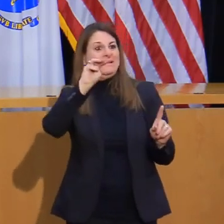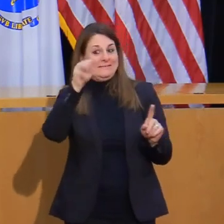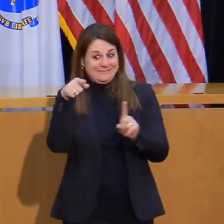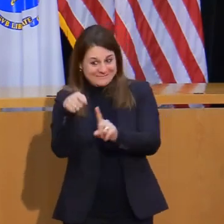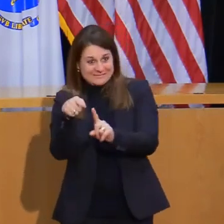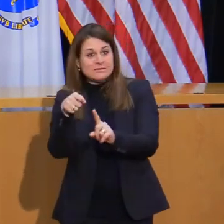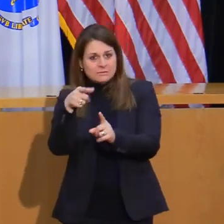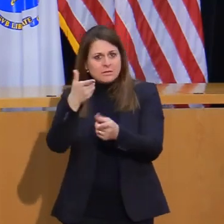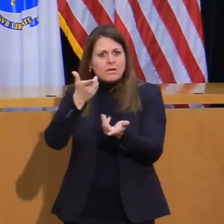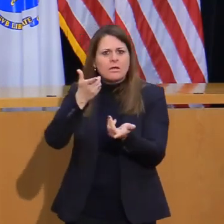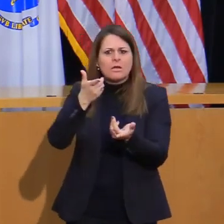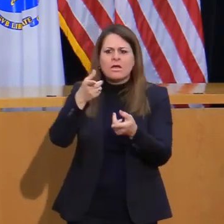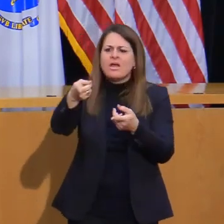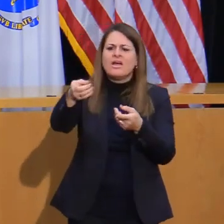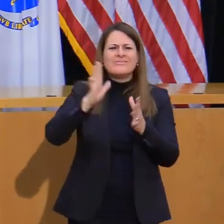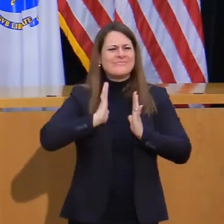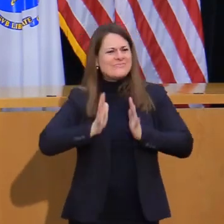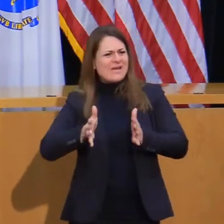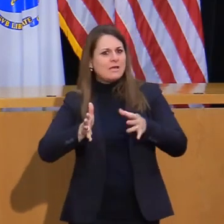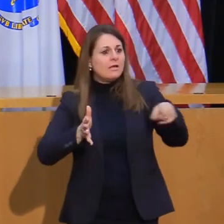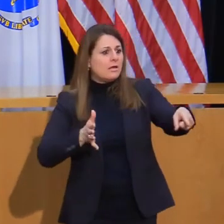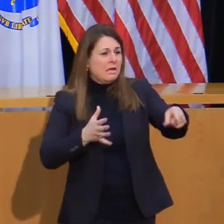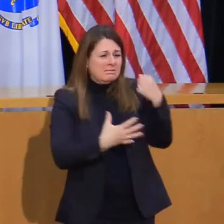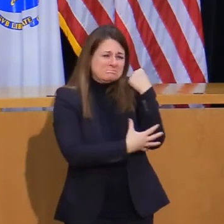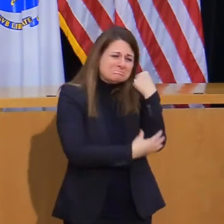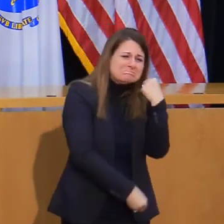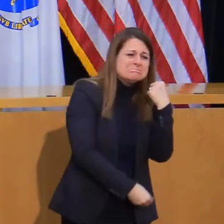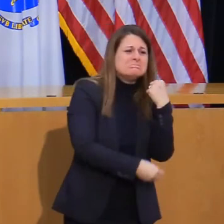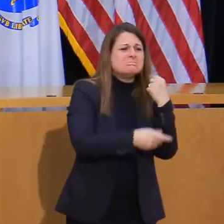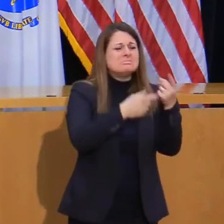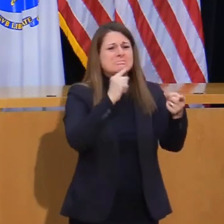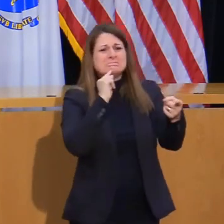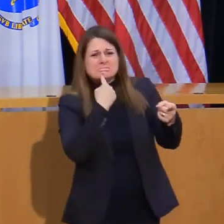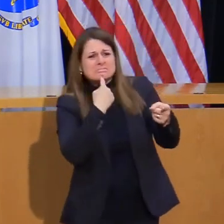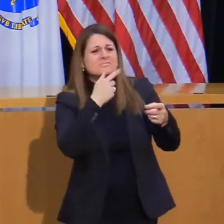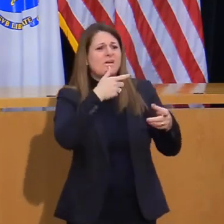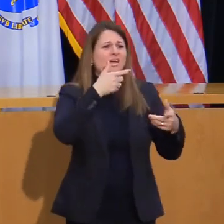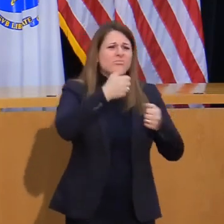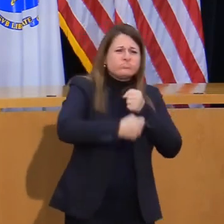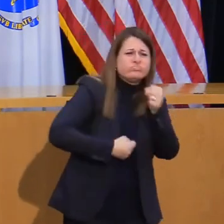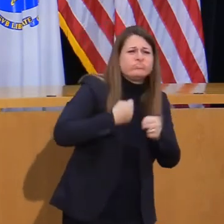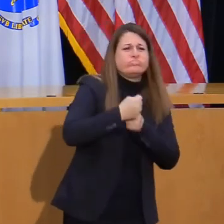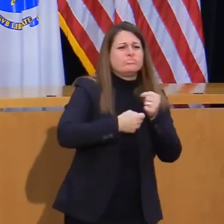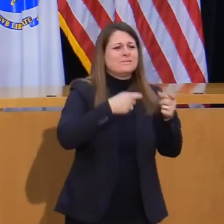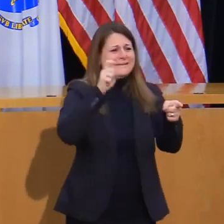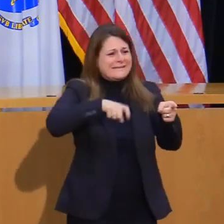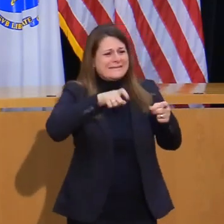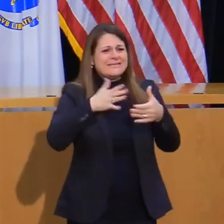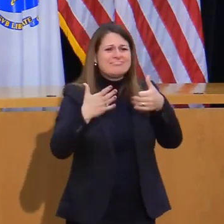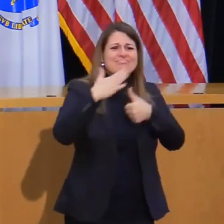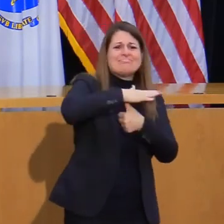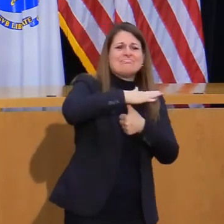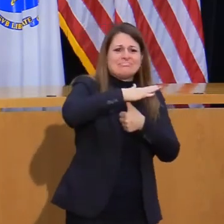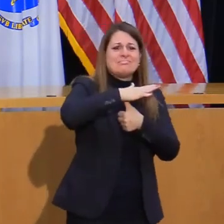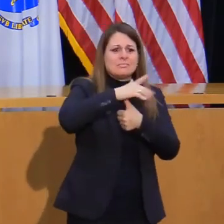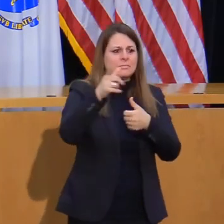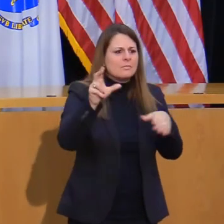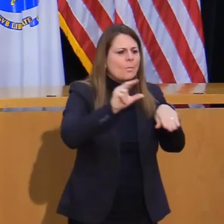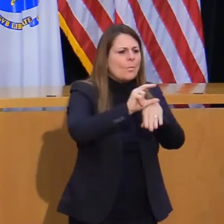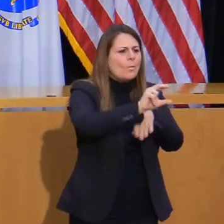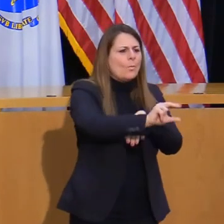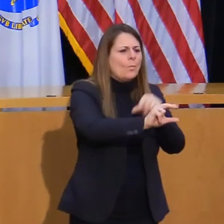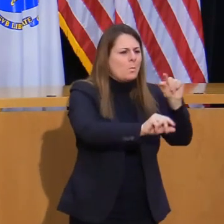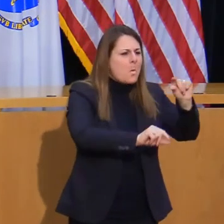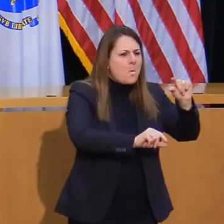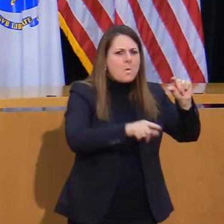and Methuen and Lawrence and Randolph, which have been hit pretty hard by the pandemic and don't have the kind of resources many of these other communities